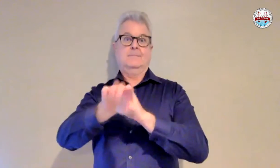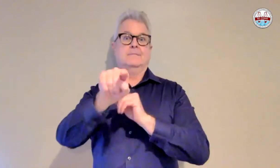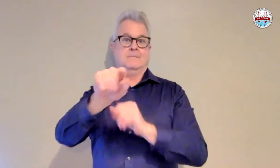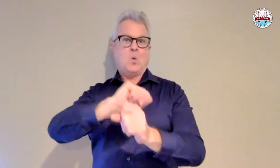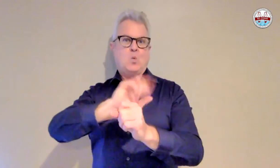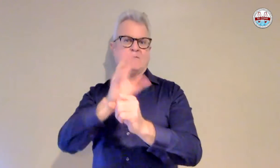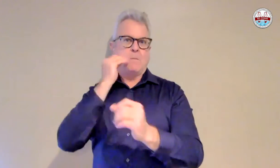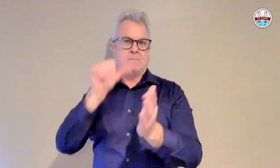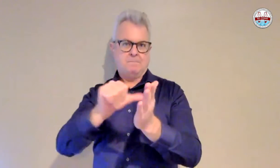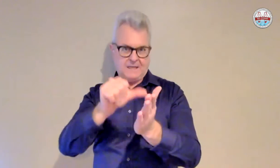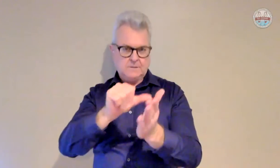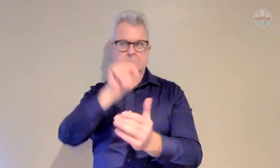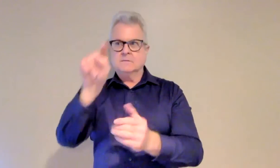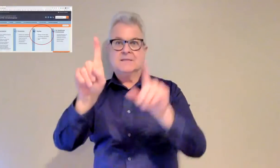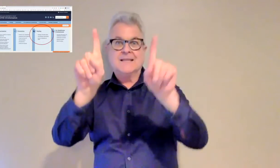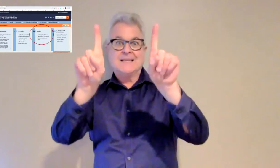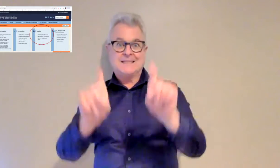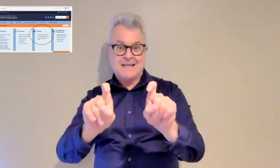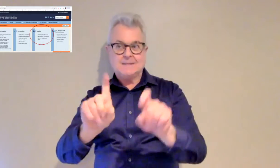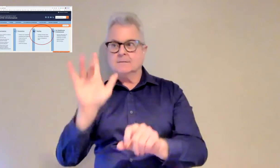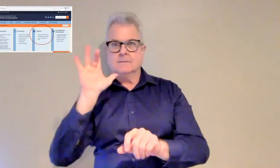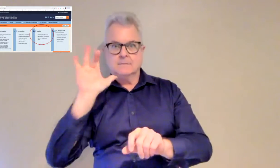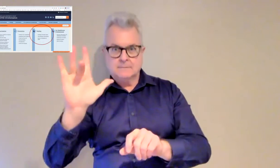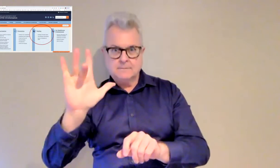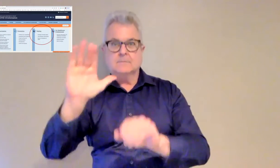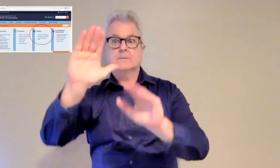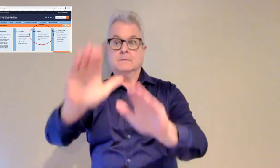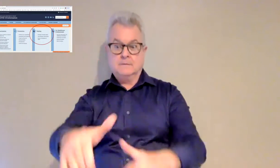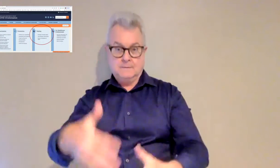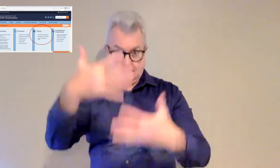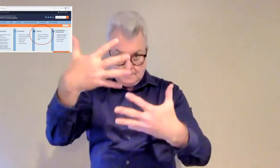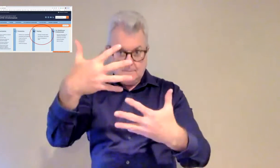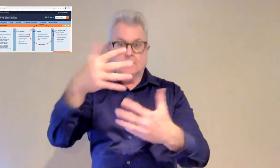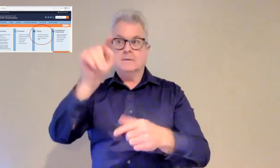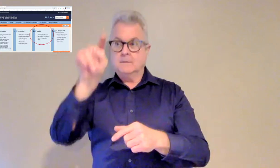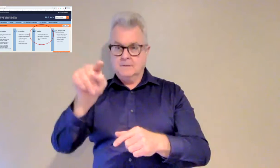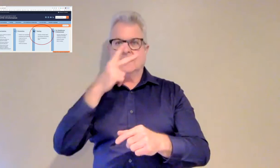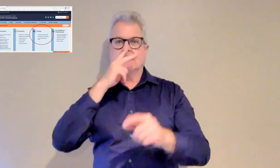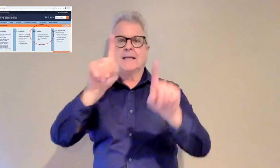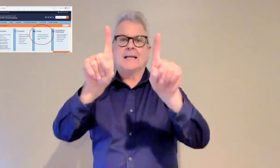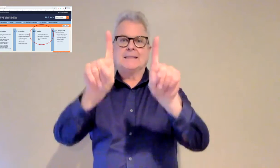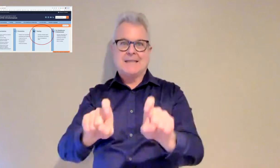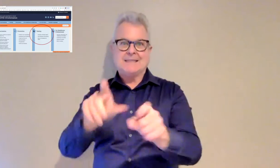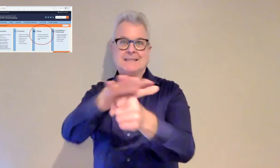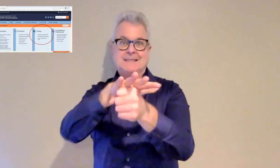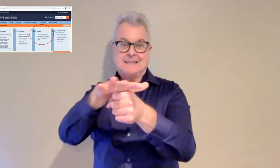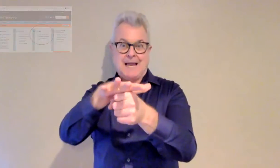once you get into that website, you will be on their homepage. Go up to the tab that says test. You click on